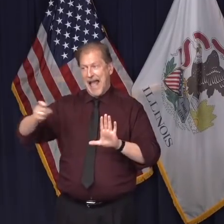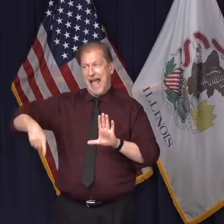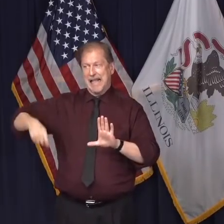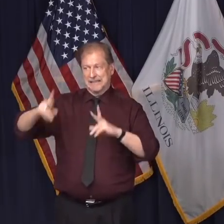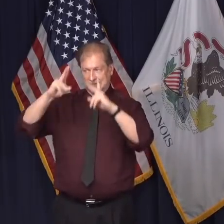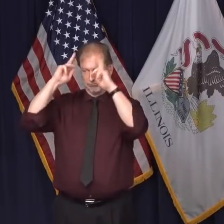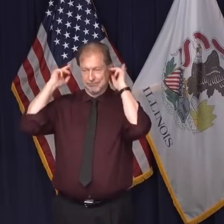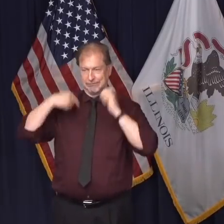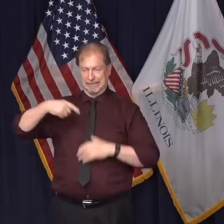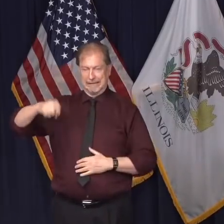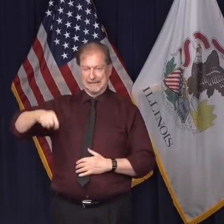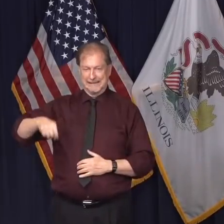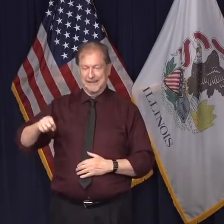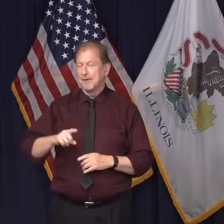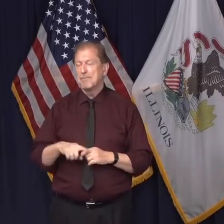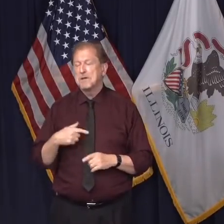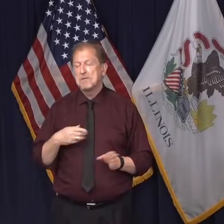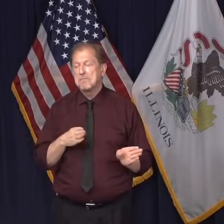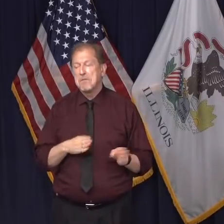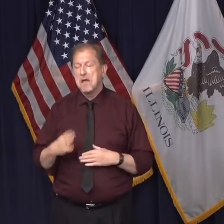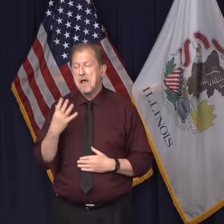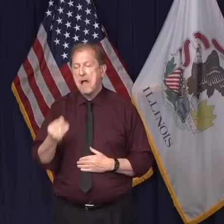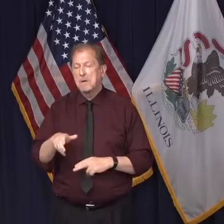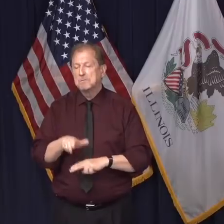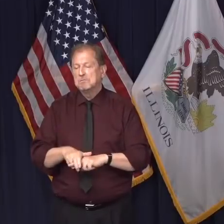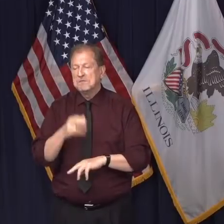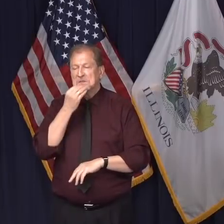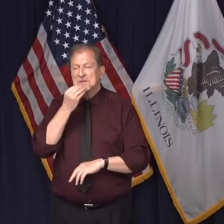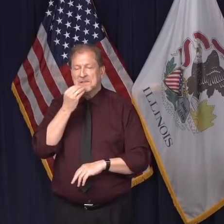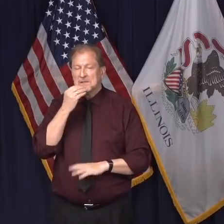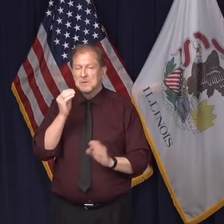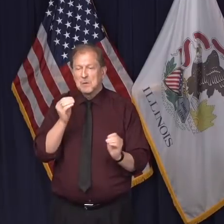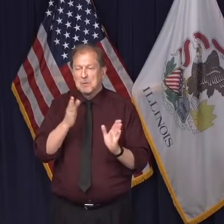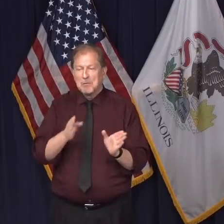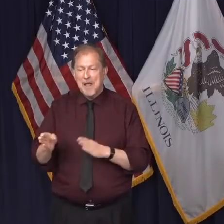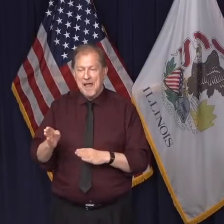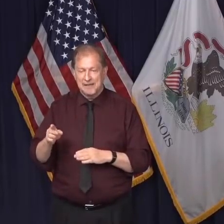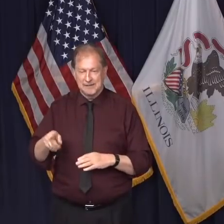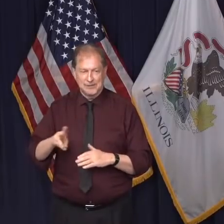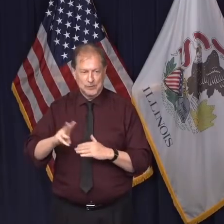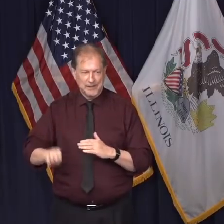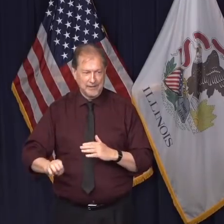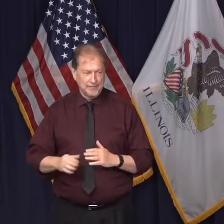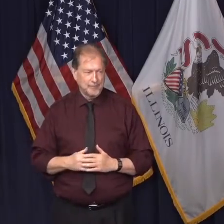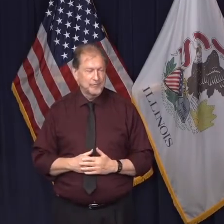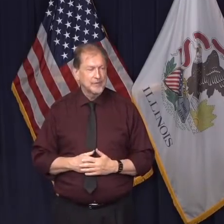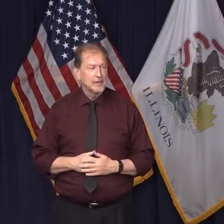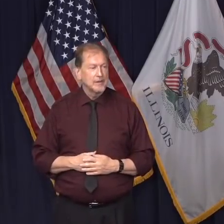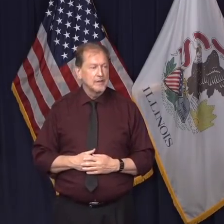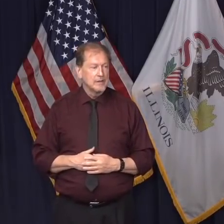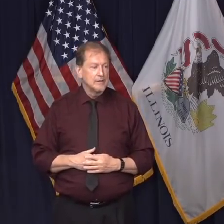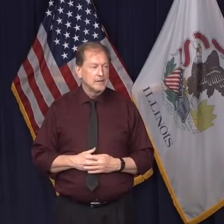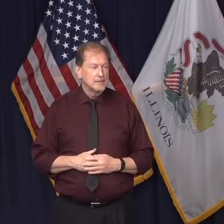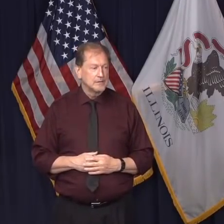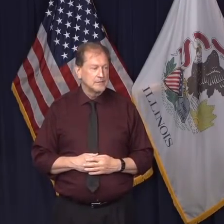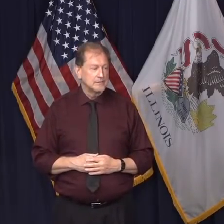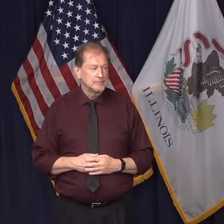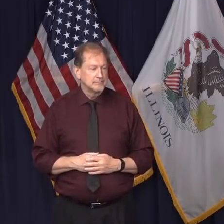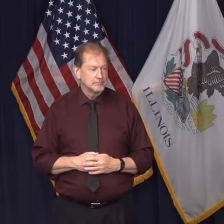sure. I don't have any plans to dine outside over the weekend, although I did,